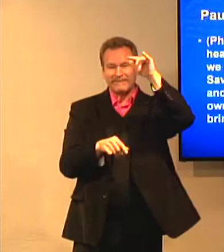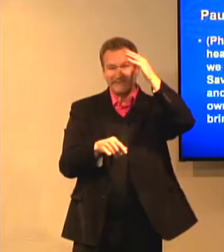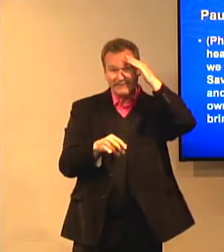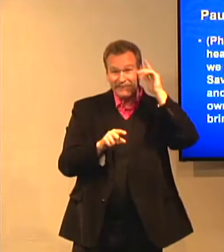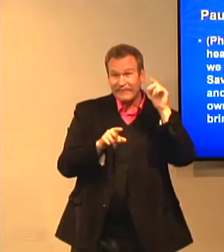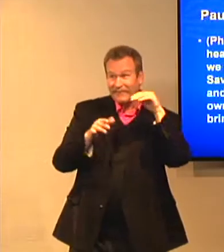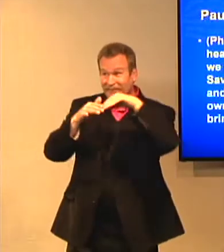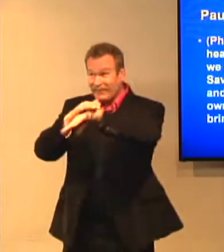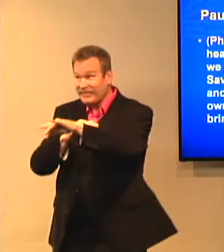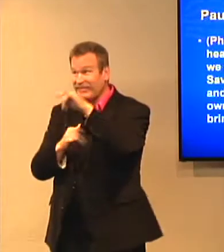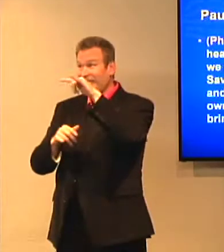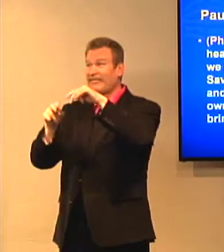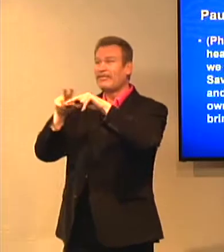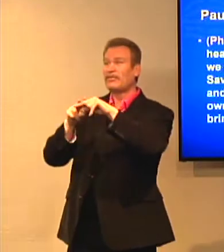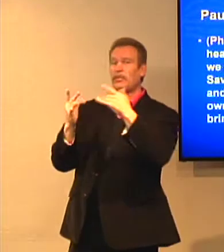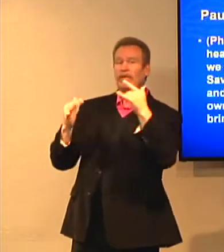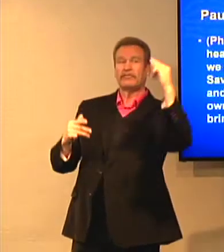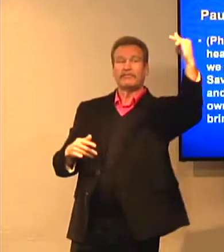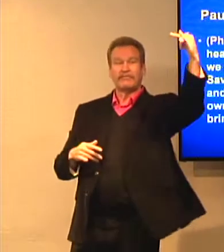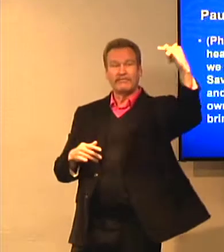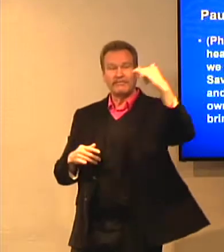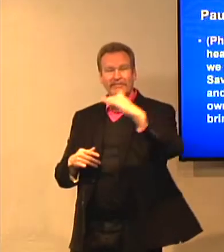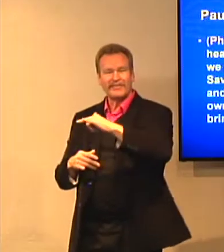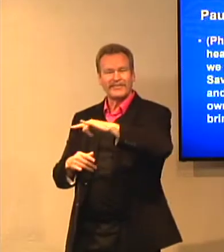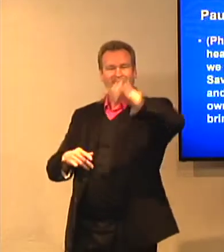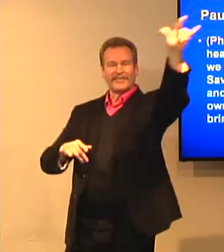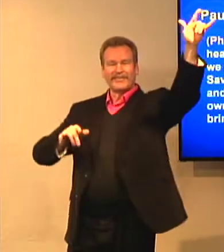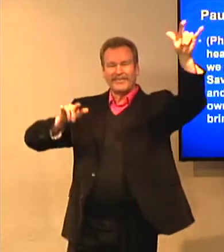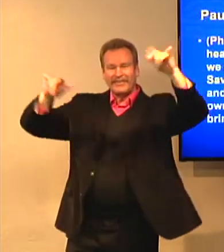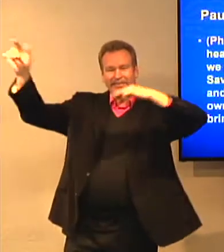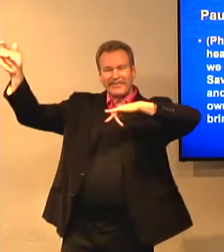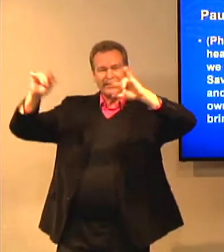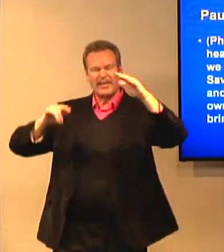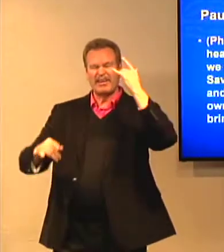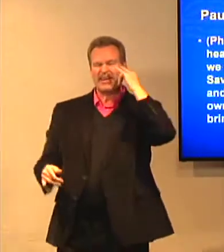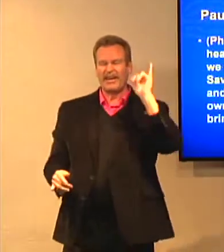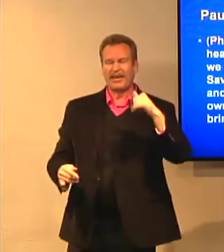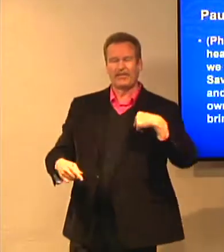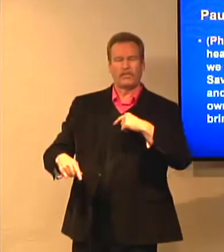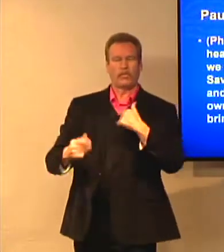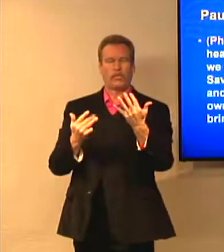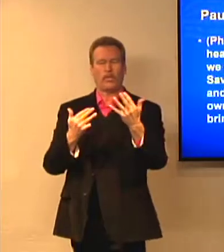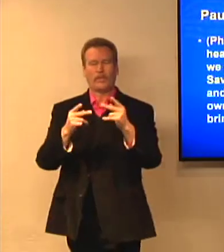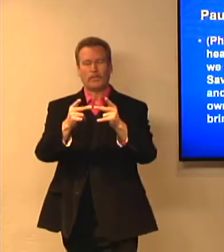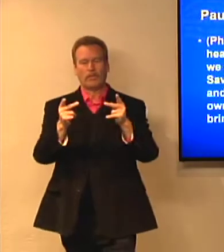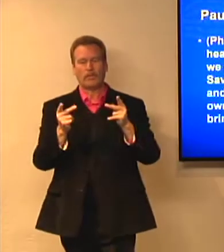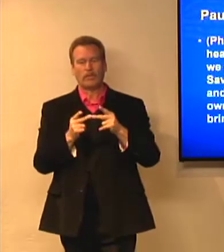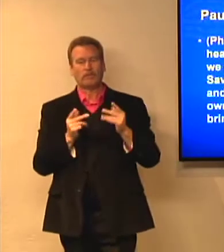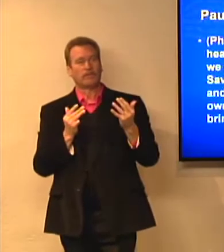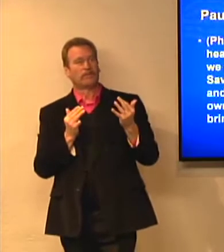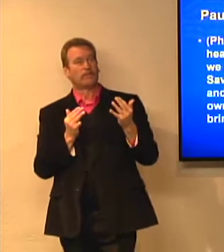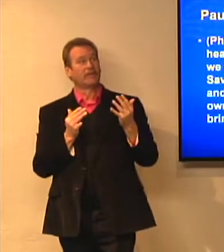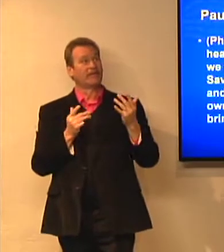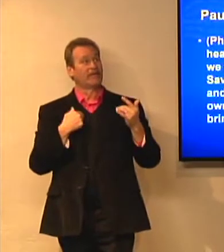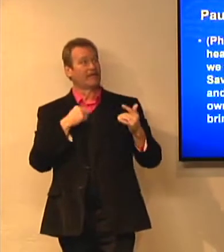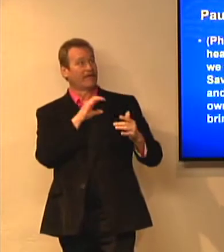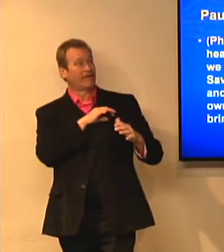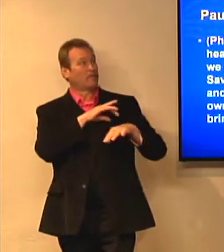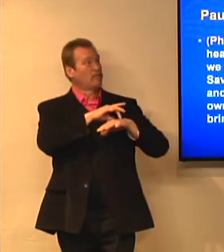mean long. It's like you're in a waiting place getting ready to go on an airplane to take a journey. It's this idea. We're just in a waiting place. That's what earth